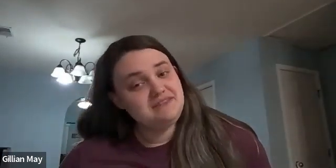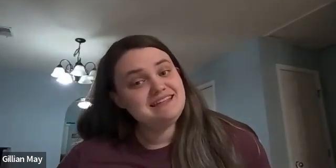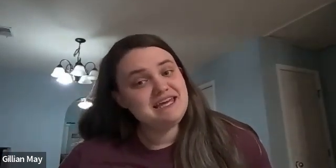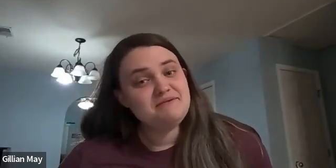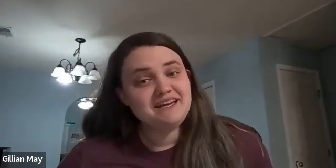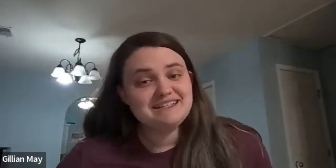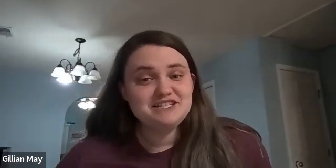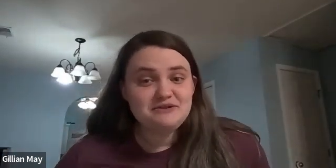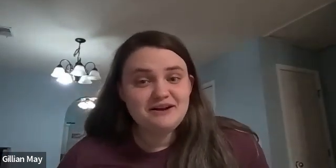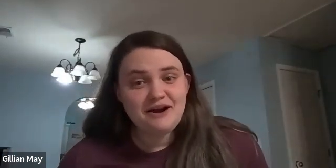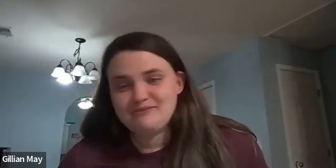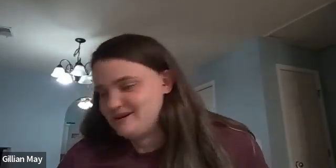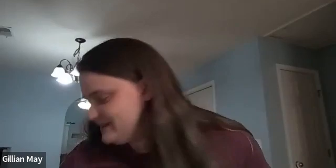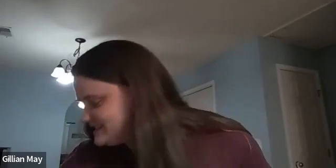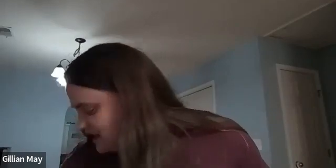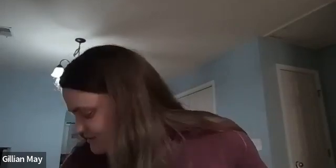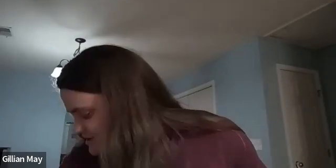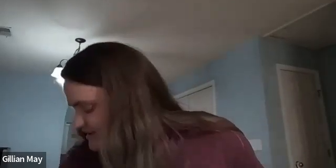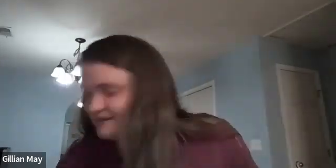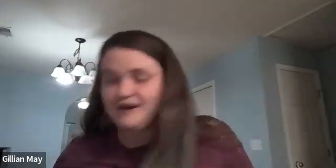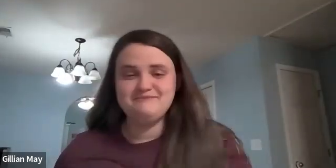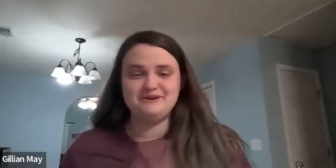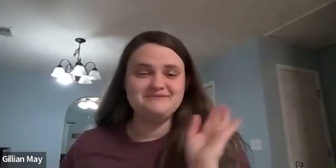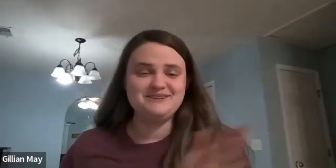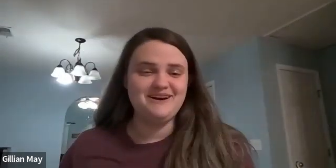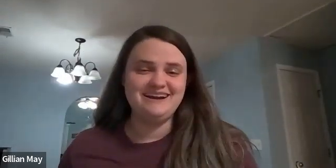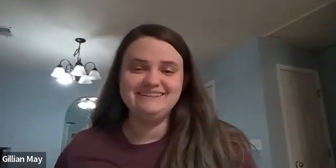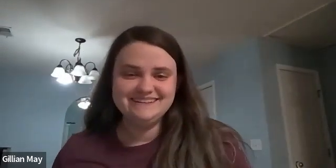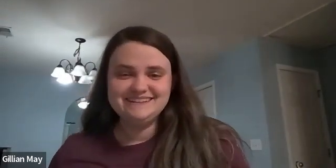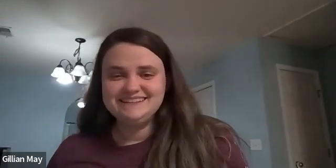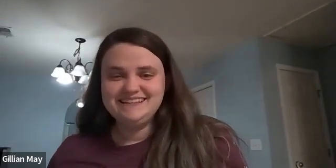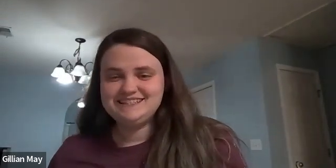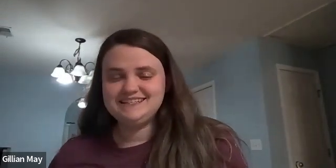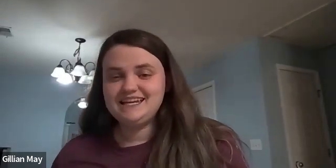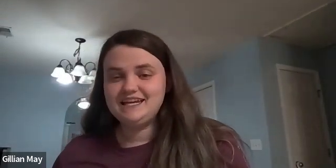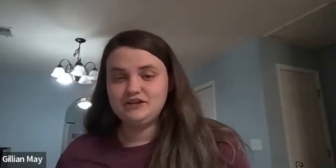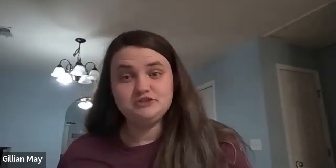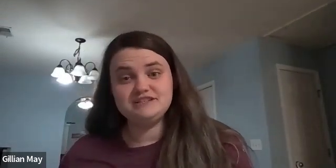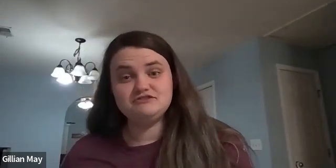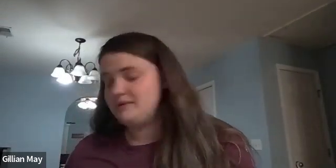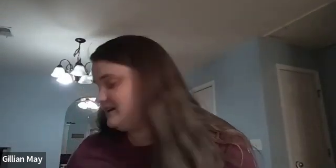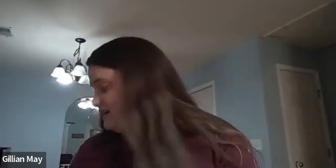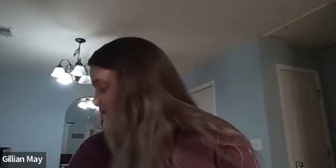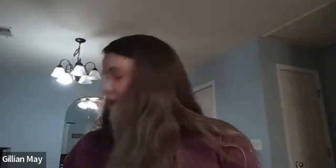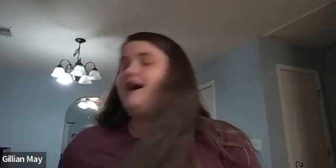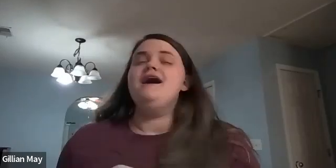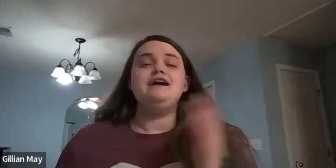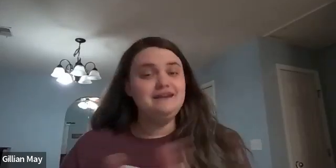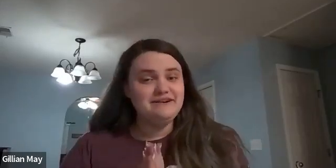that's him because he chewed on cardboard. I'm like, stop chewing on the cardboard. I'm sorry. I told you he's a drama king. It's like